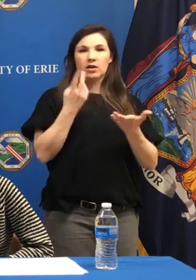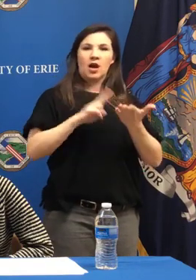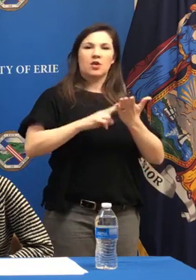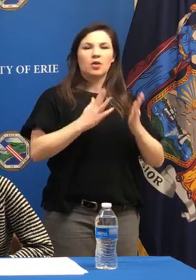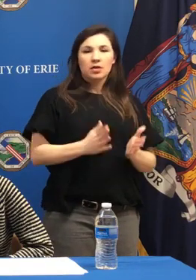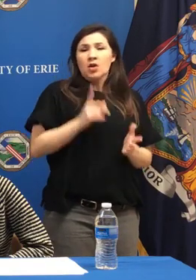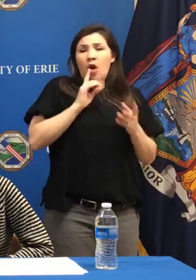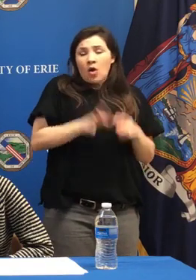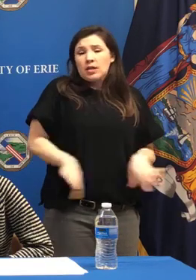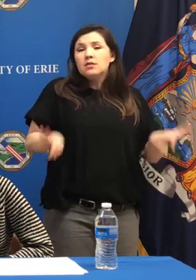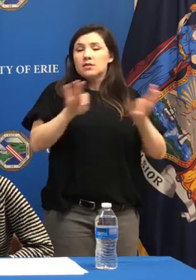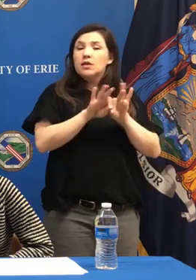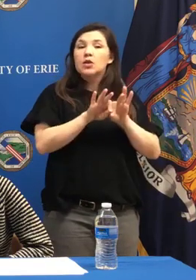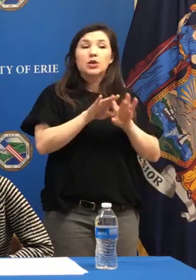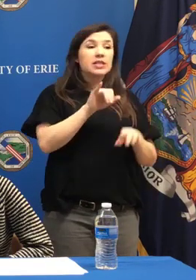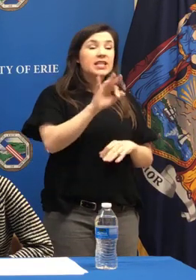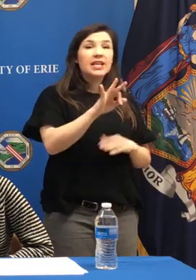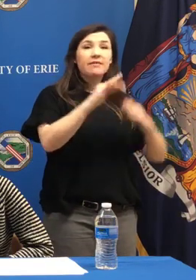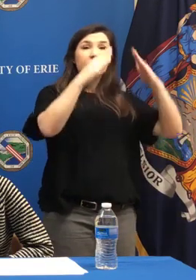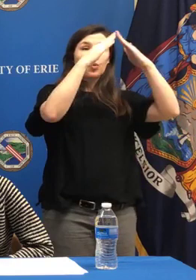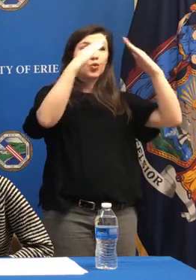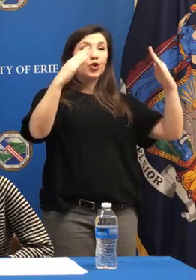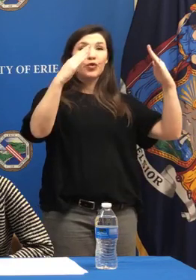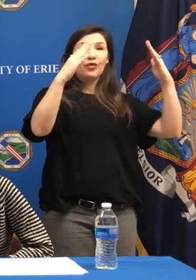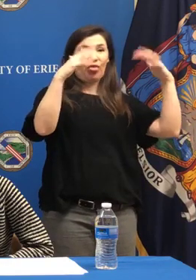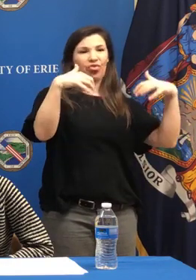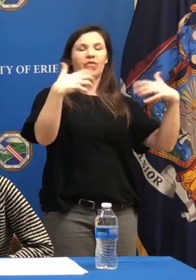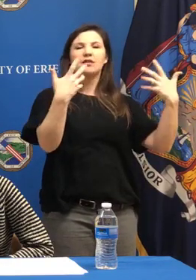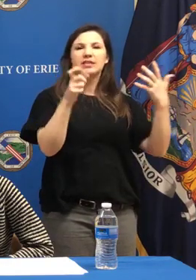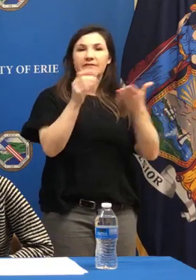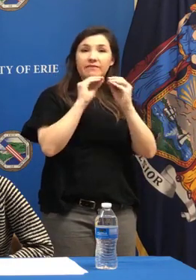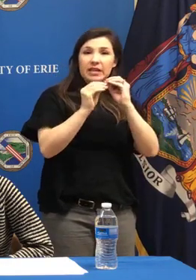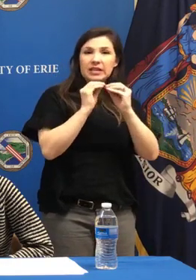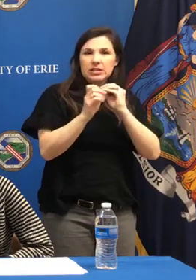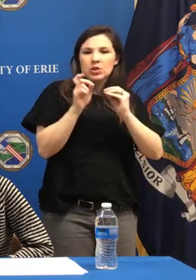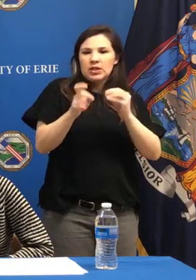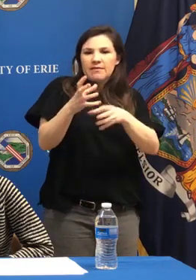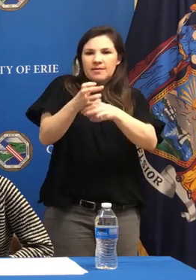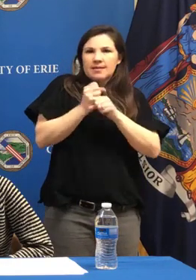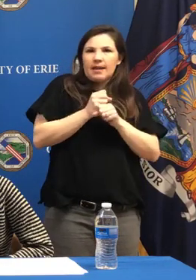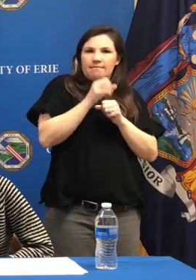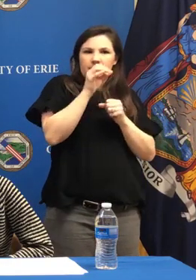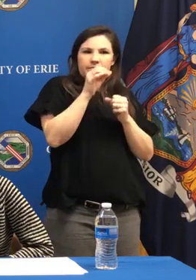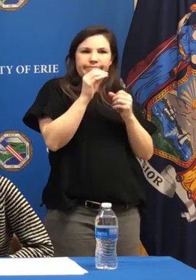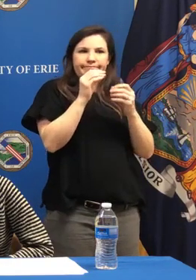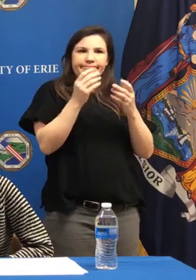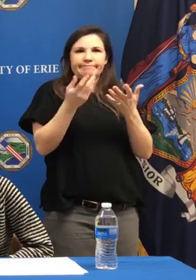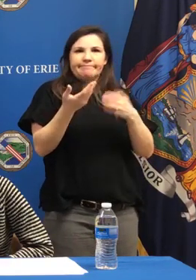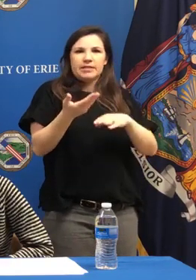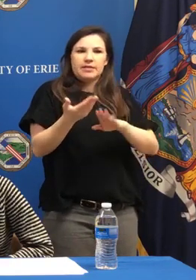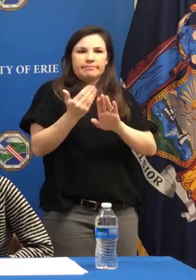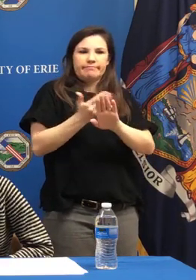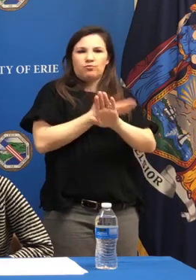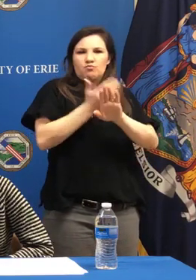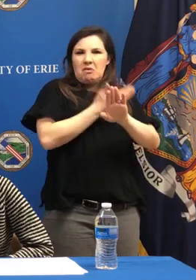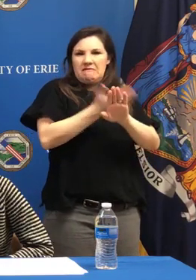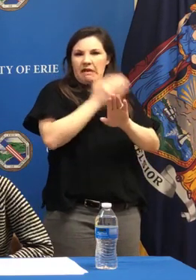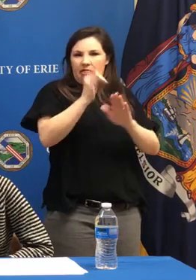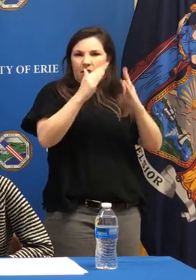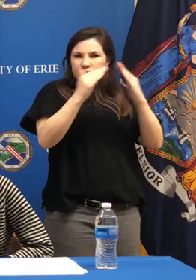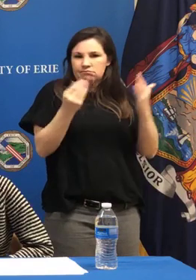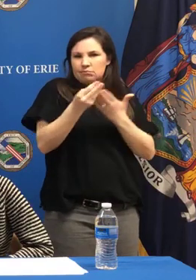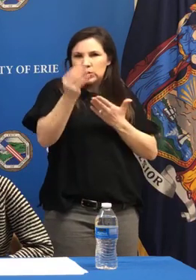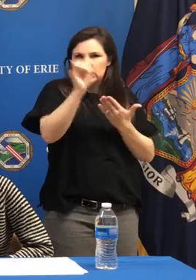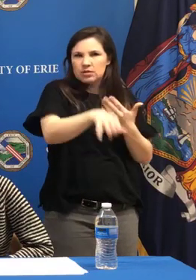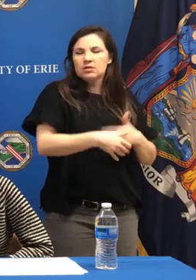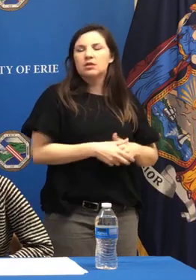are necessary because if someone's roof needs to be fixed, you need to be able to get the shingles for the roof and actually be able to purchase it. So there are certain things